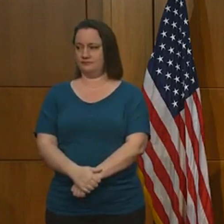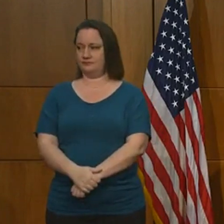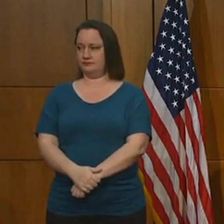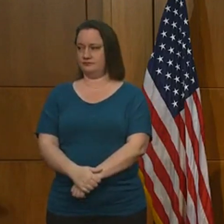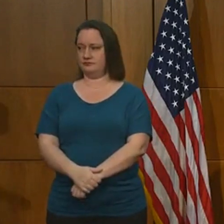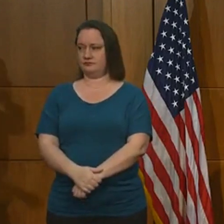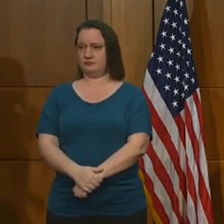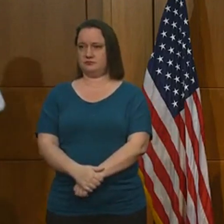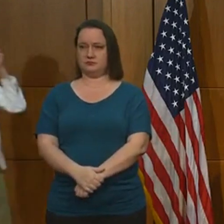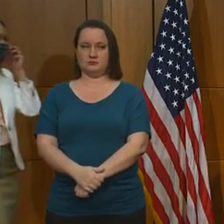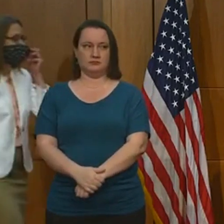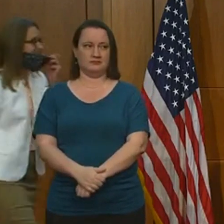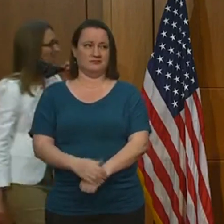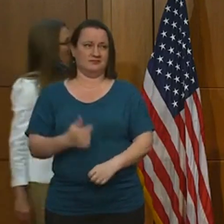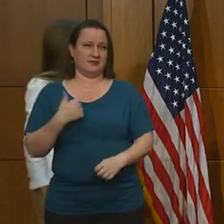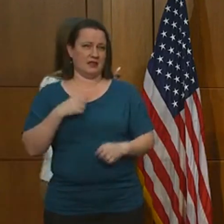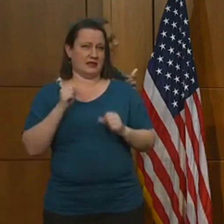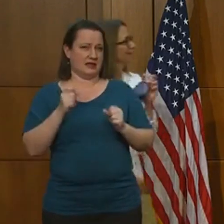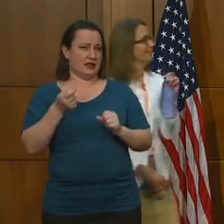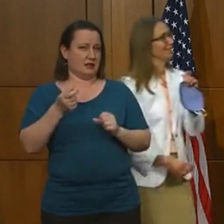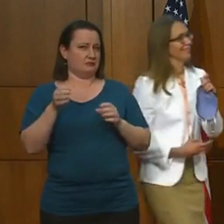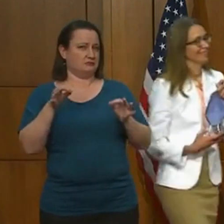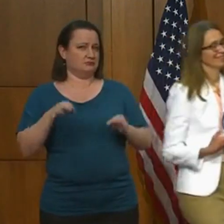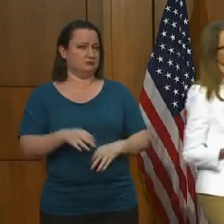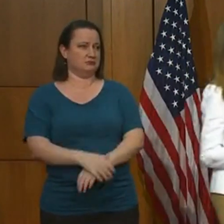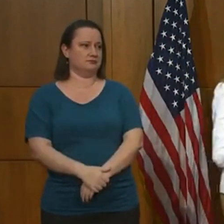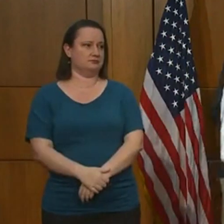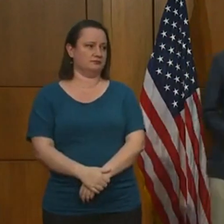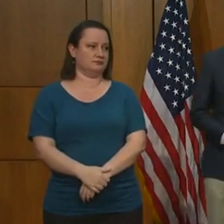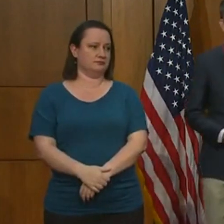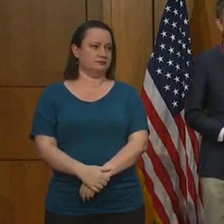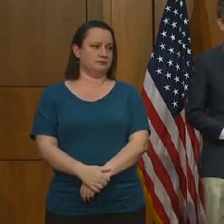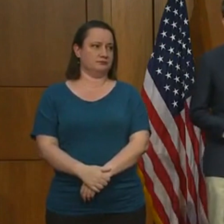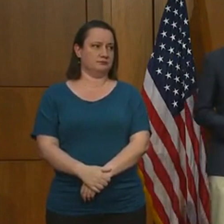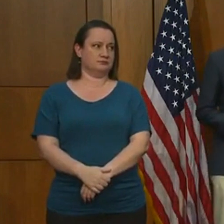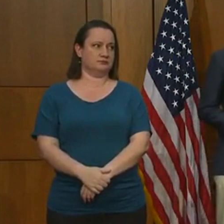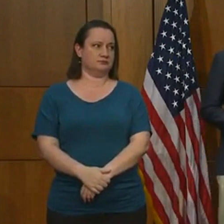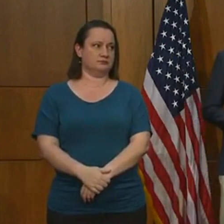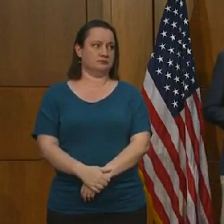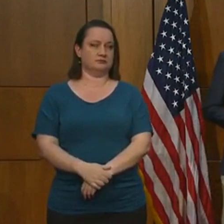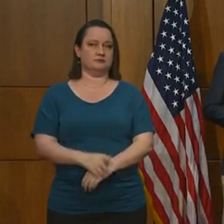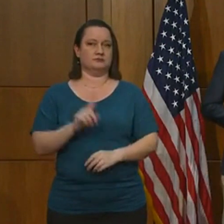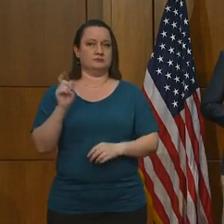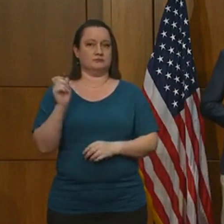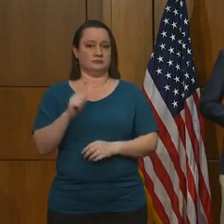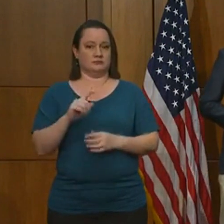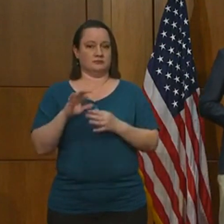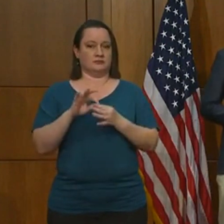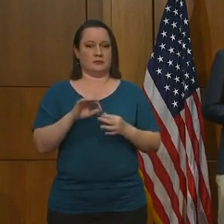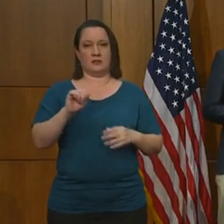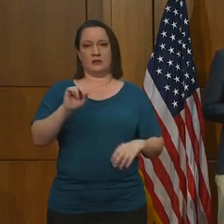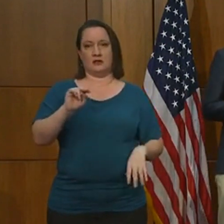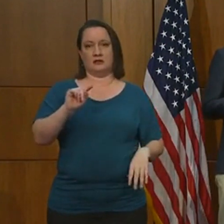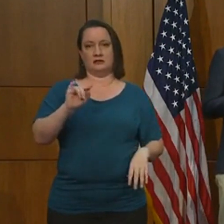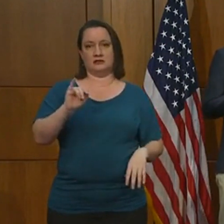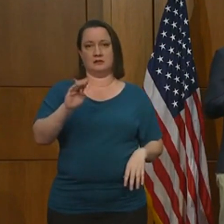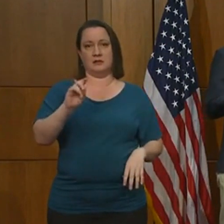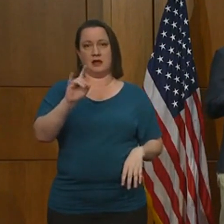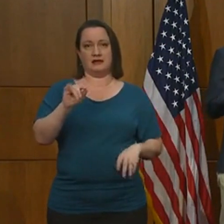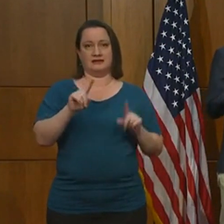I can provide a little insight. That's fine. Hi, the question's around antibody testing and its role